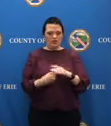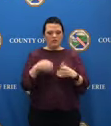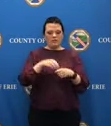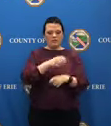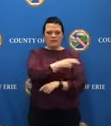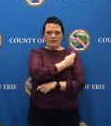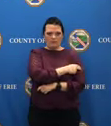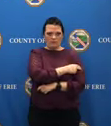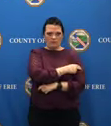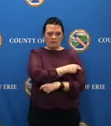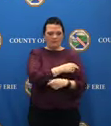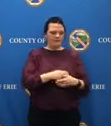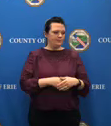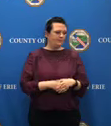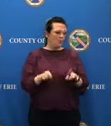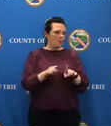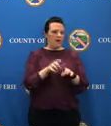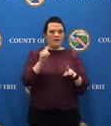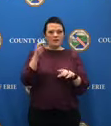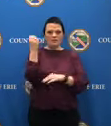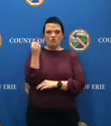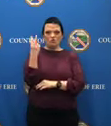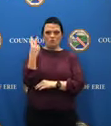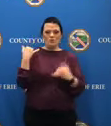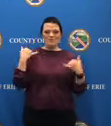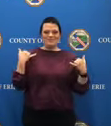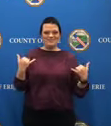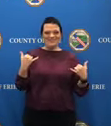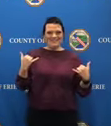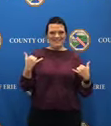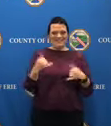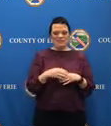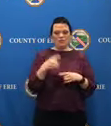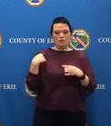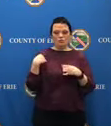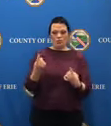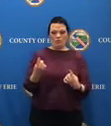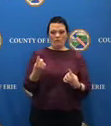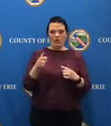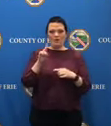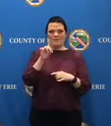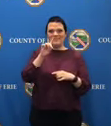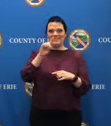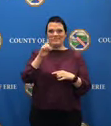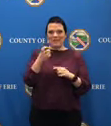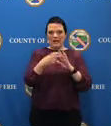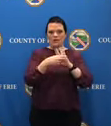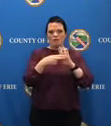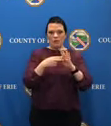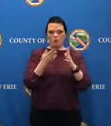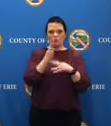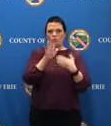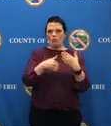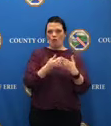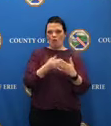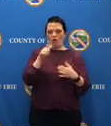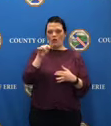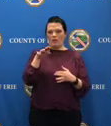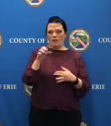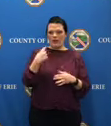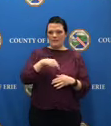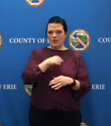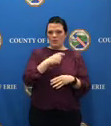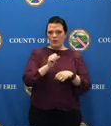in the hospital. So as of 12 p.m. today, there have been so far diagnosed by all the laboratories that we've worked